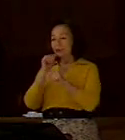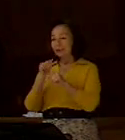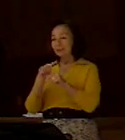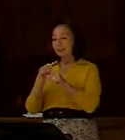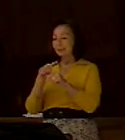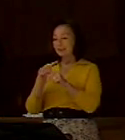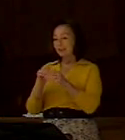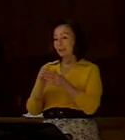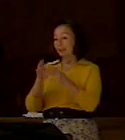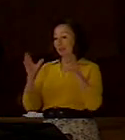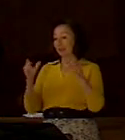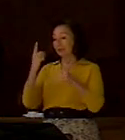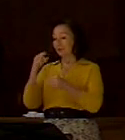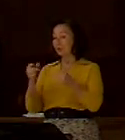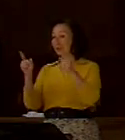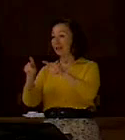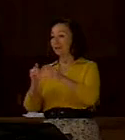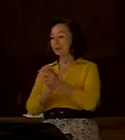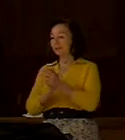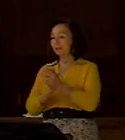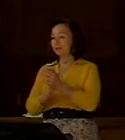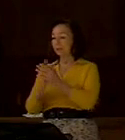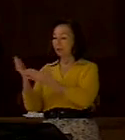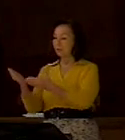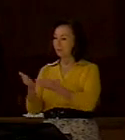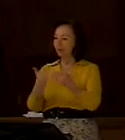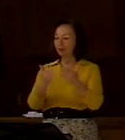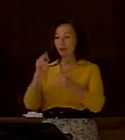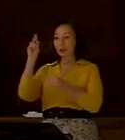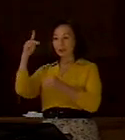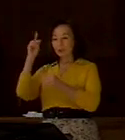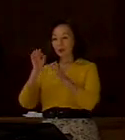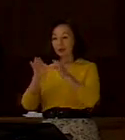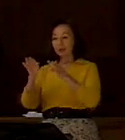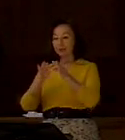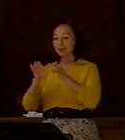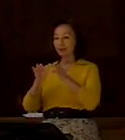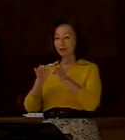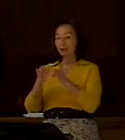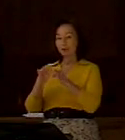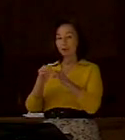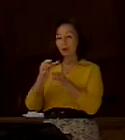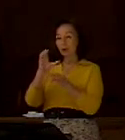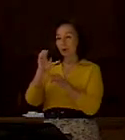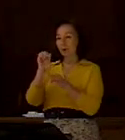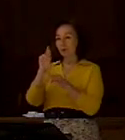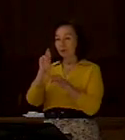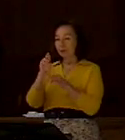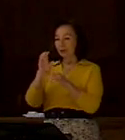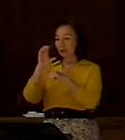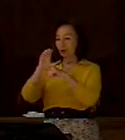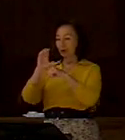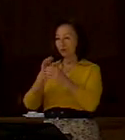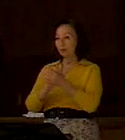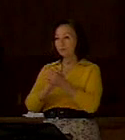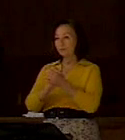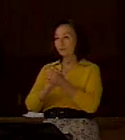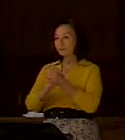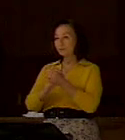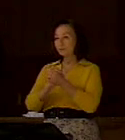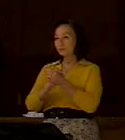happen. It's just passed on. Paul explains it to the Corinthian church in his second letter, in the fifth chapter, verse